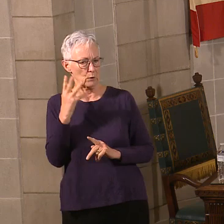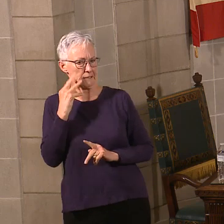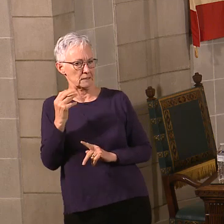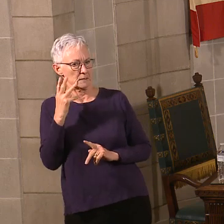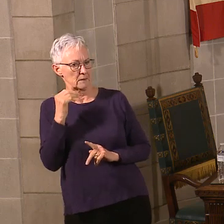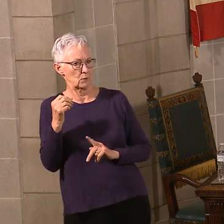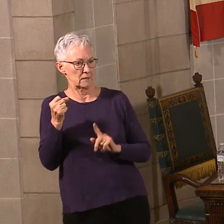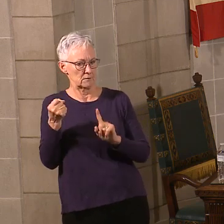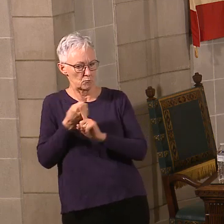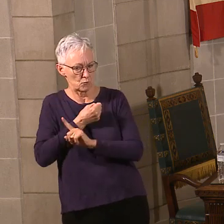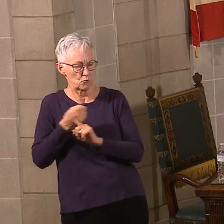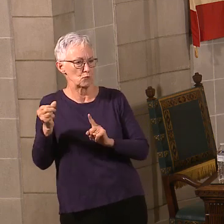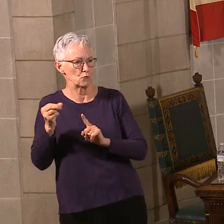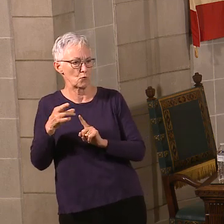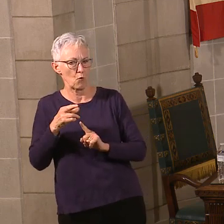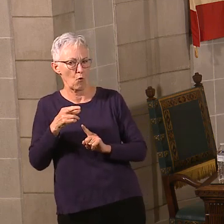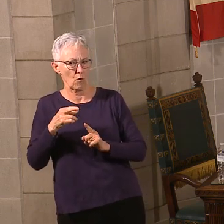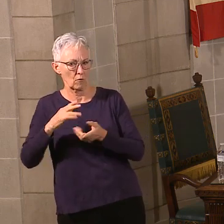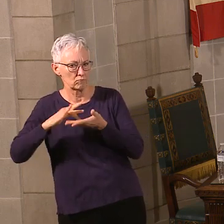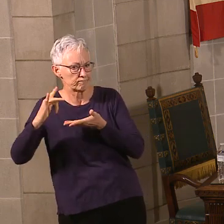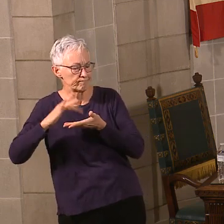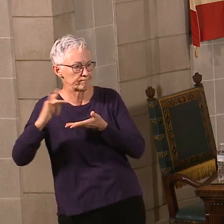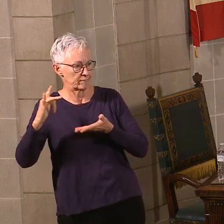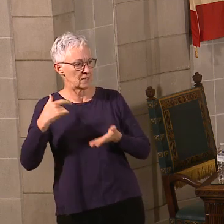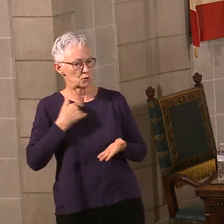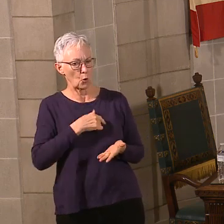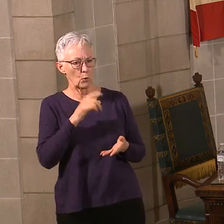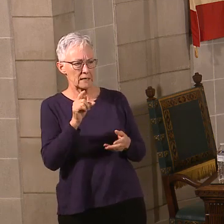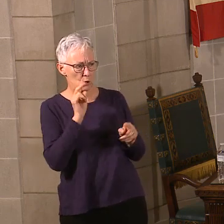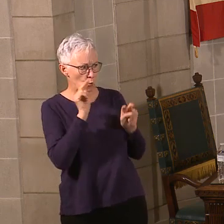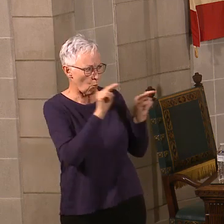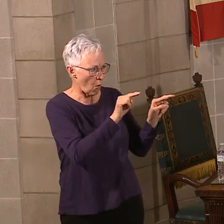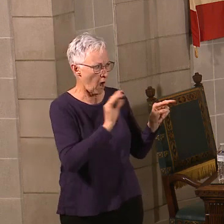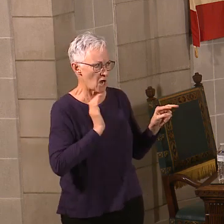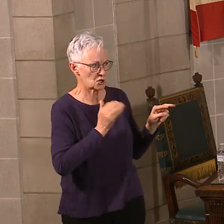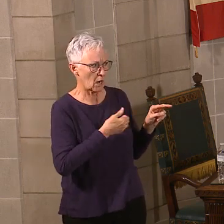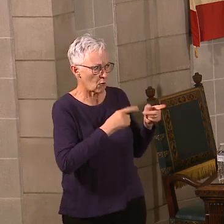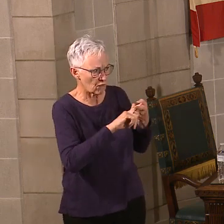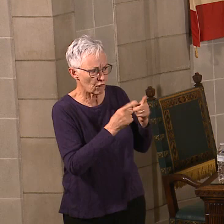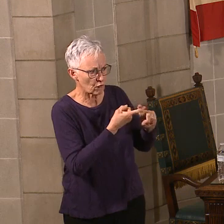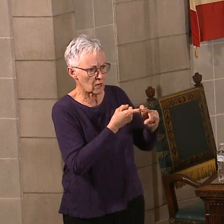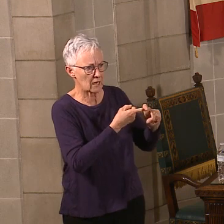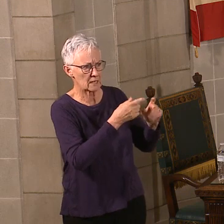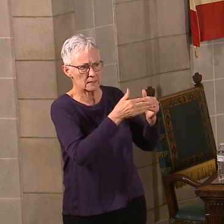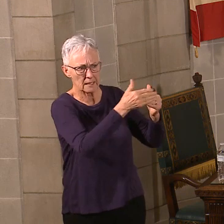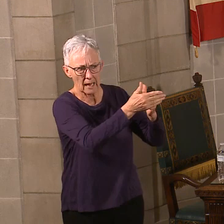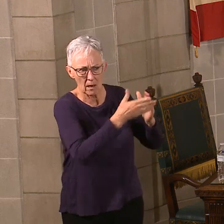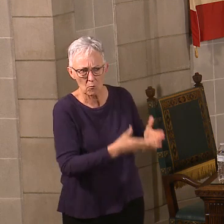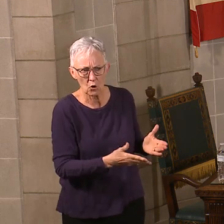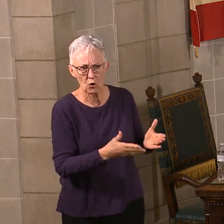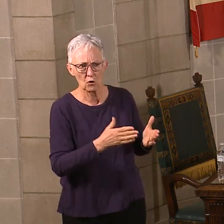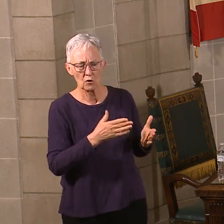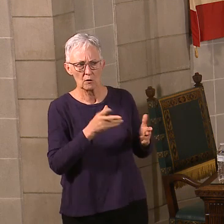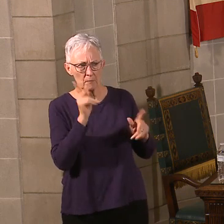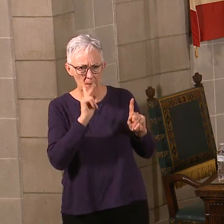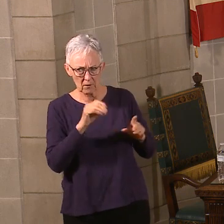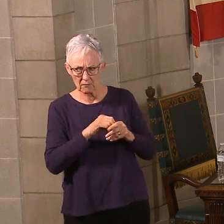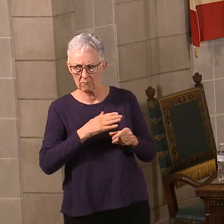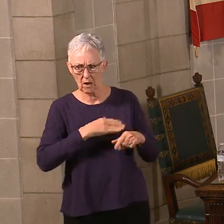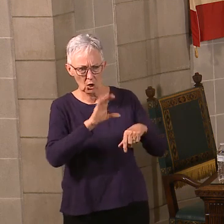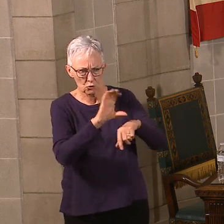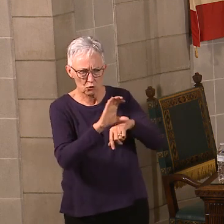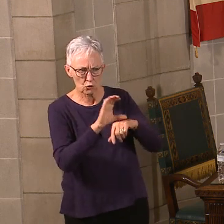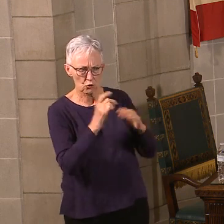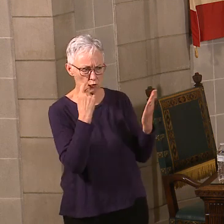more isolated, to be able to look out for our friends, our family, our neighbors, see who in your church congregation needs help, for example. These are